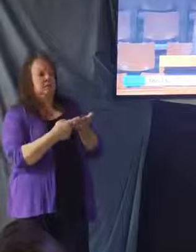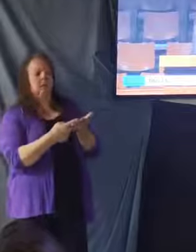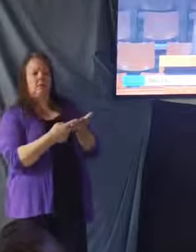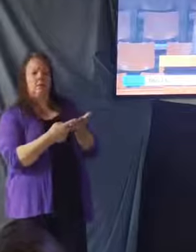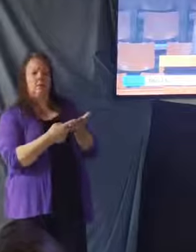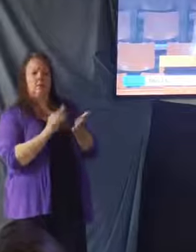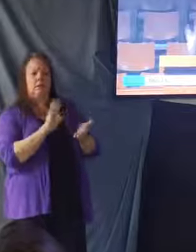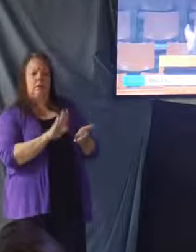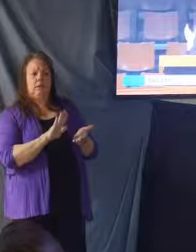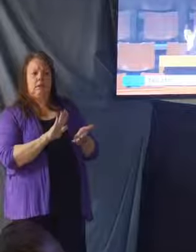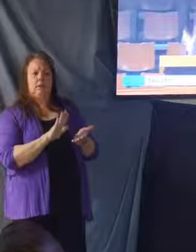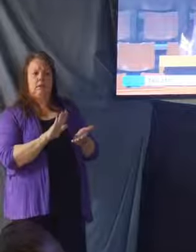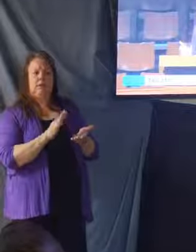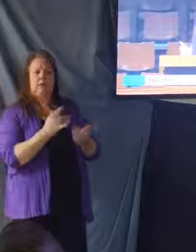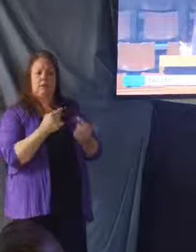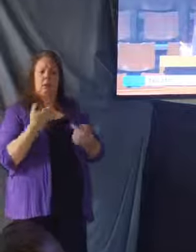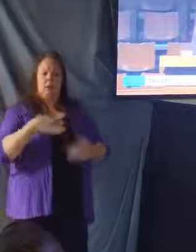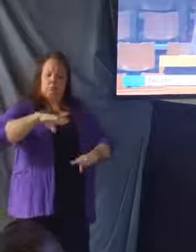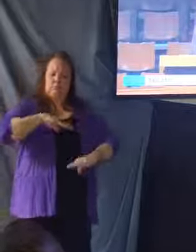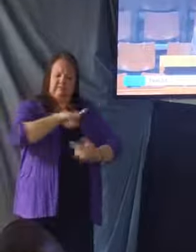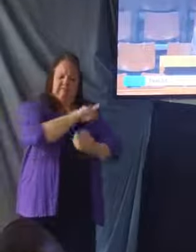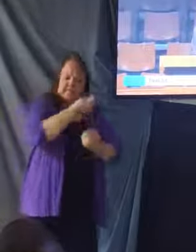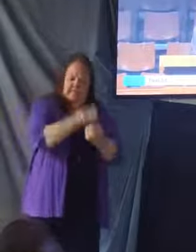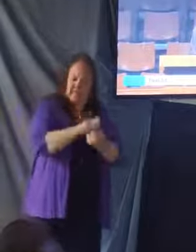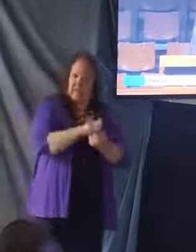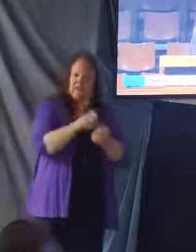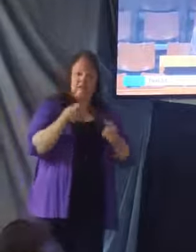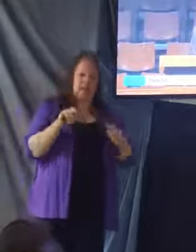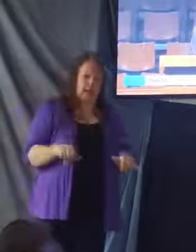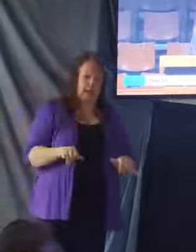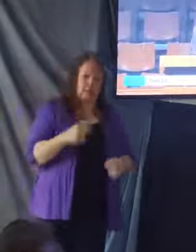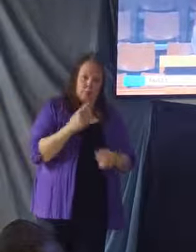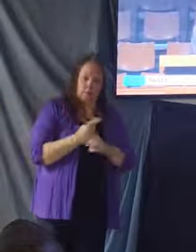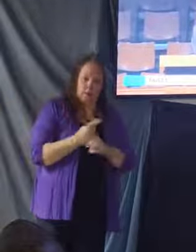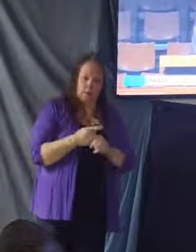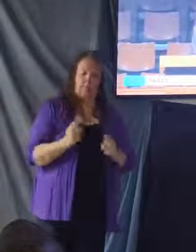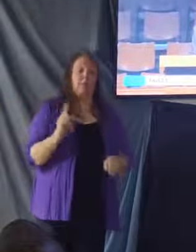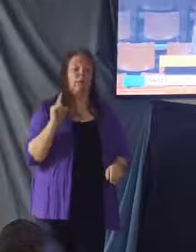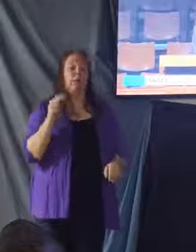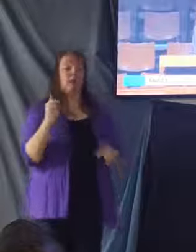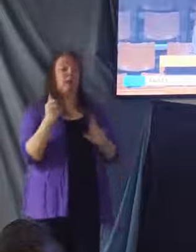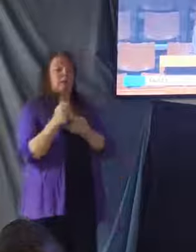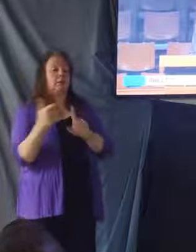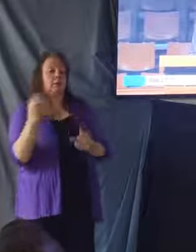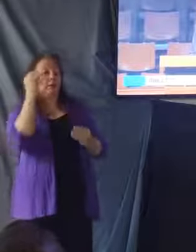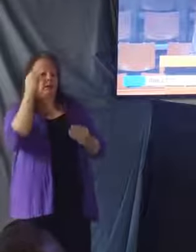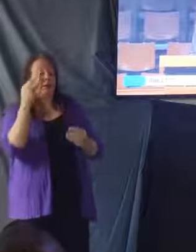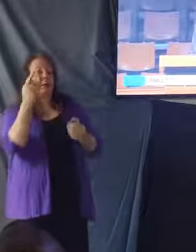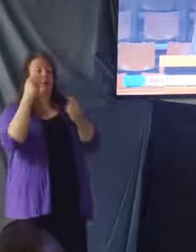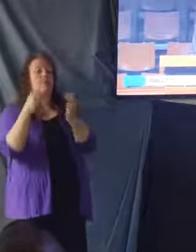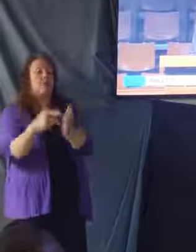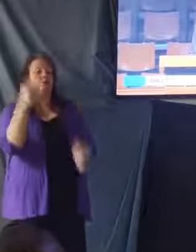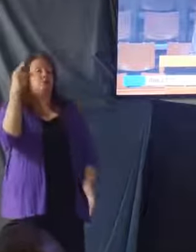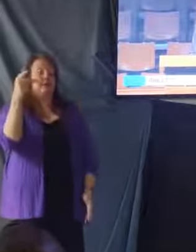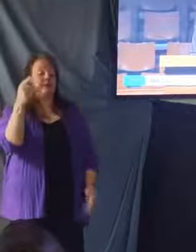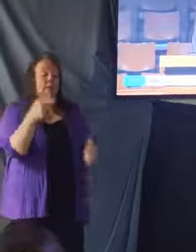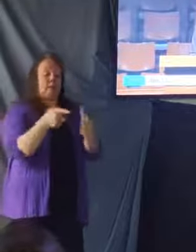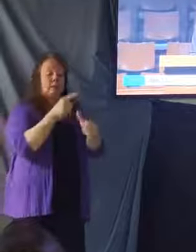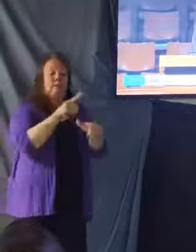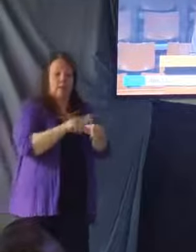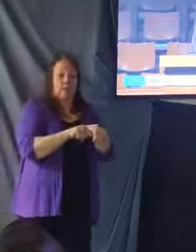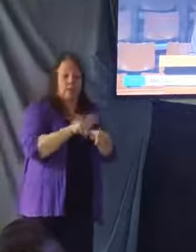his coming will be fulfilled exactly what it said. The later revelation, he's coming twice. The first